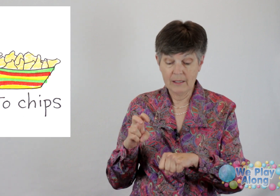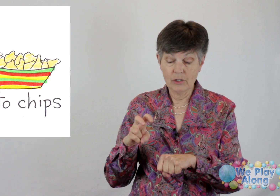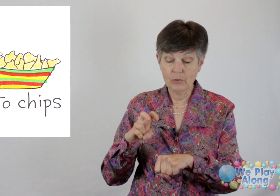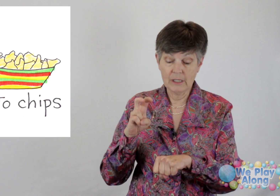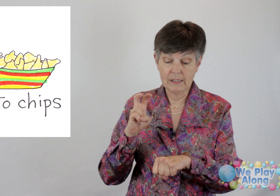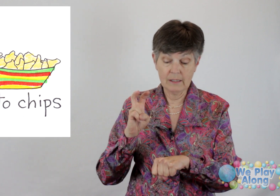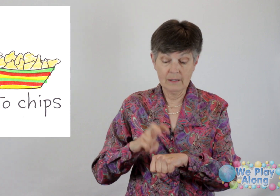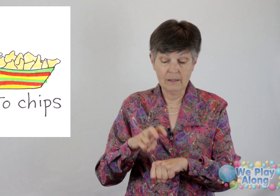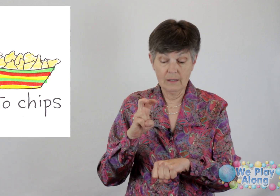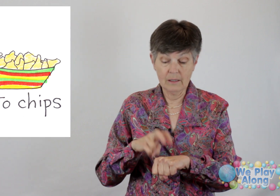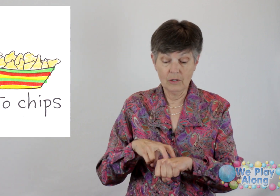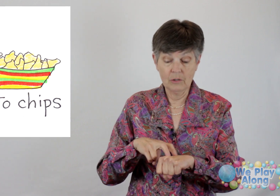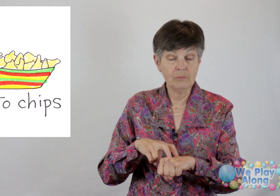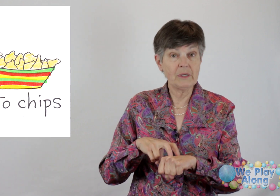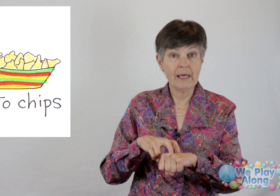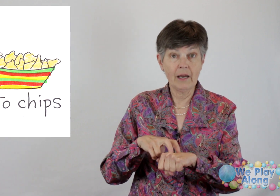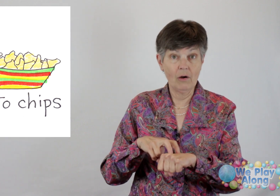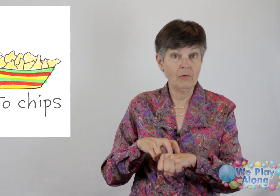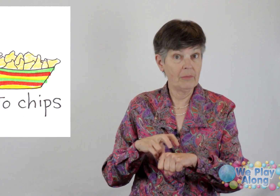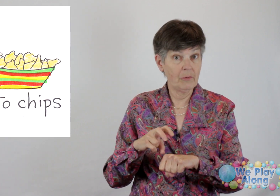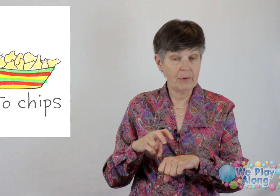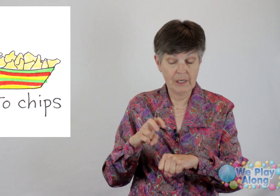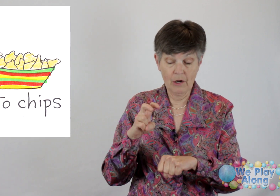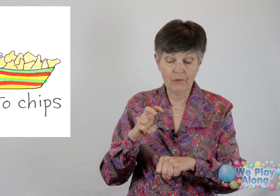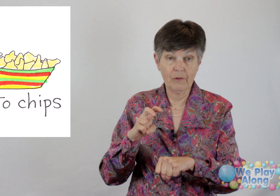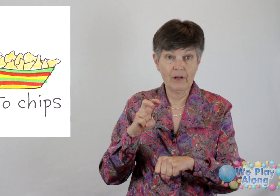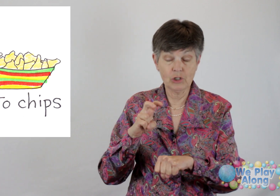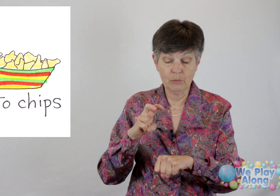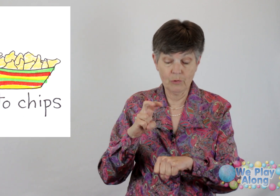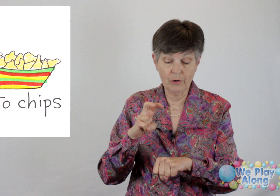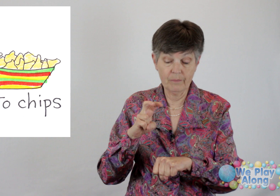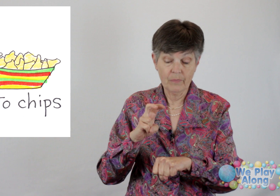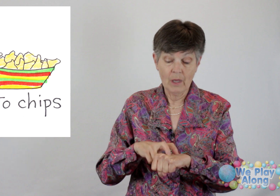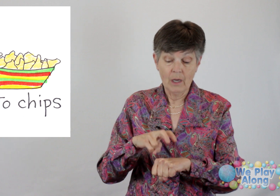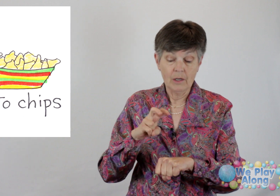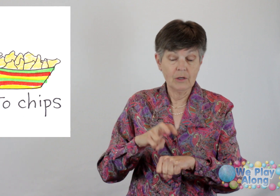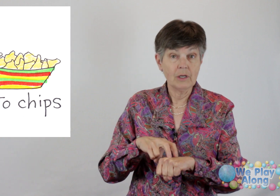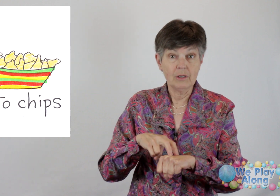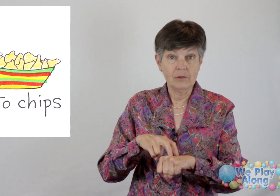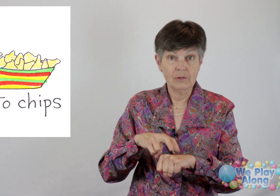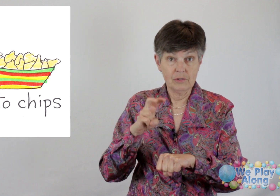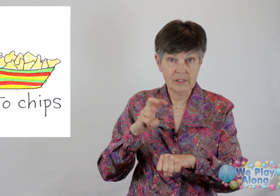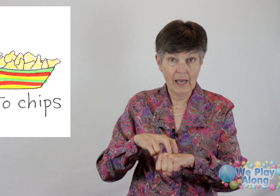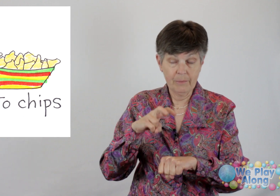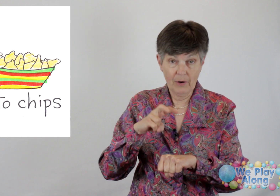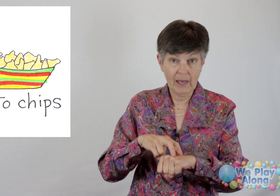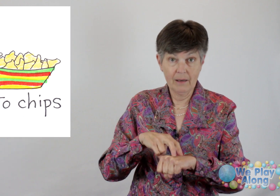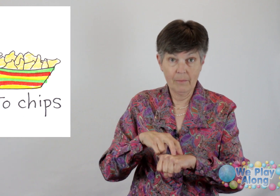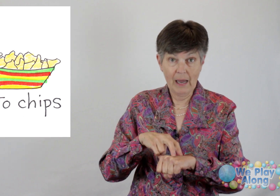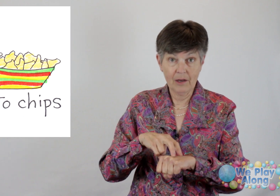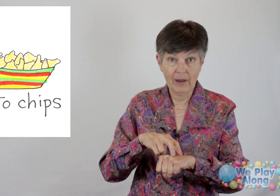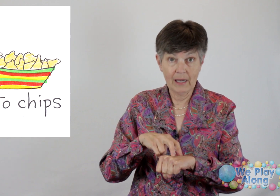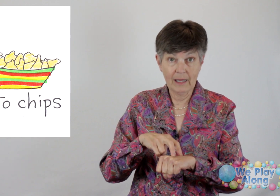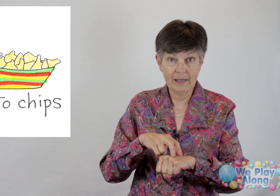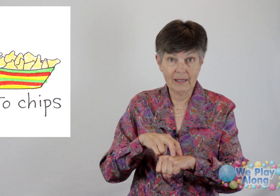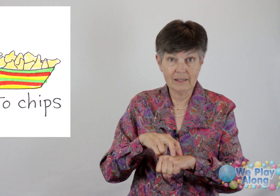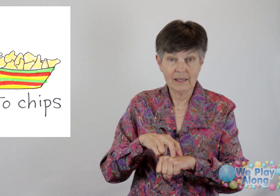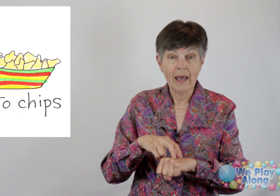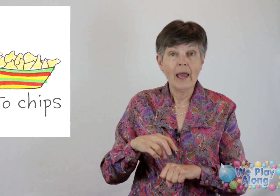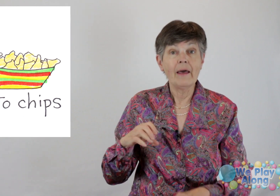so potato, remember potato from the vegetable group? You stab your hand, the back of your hand like this, and